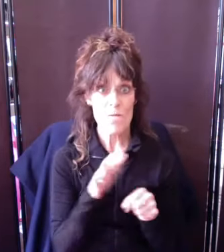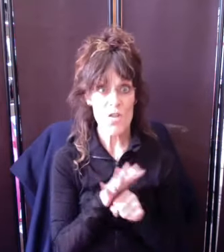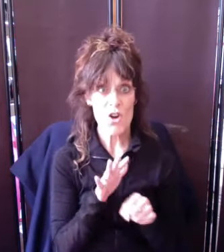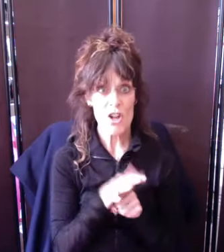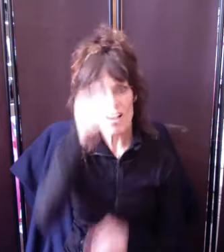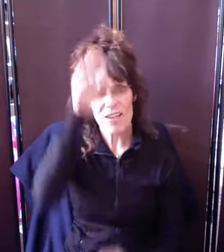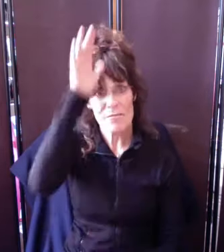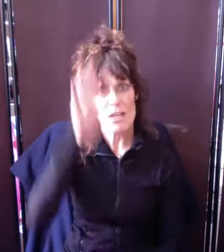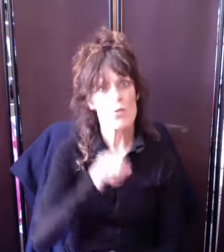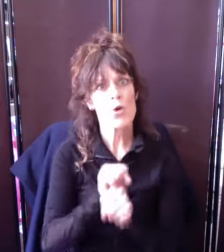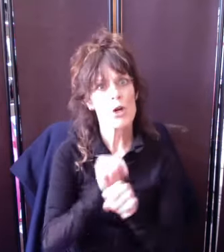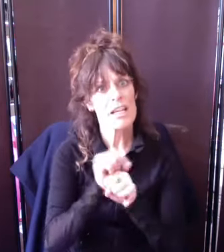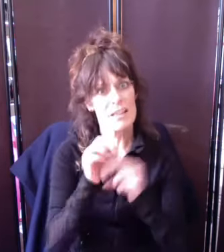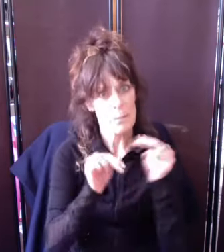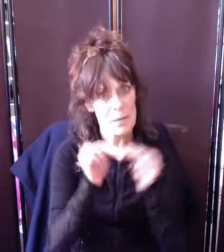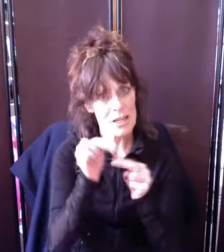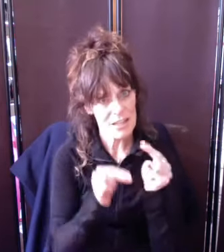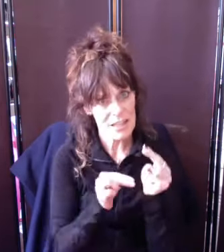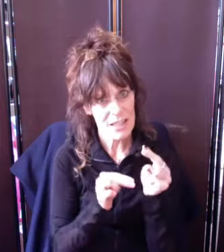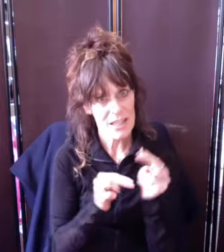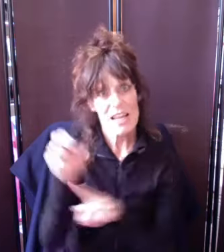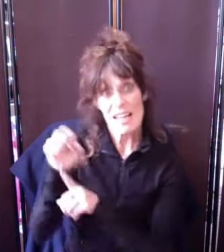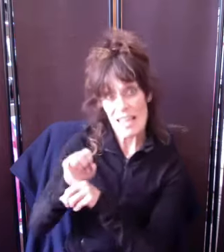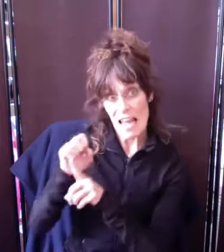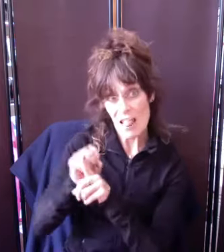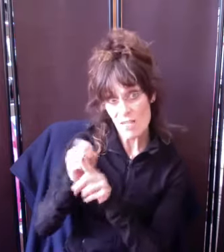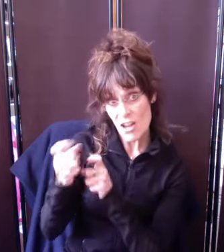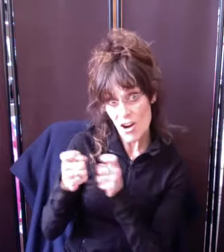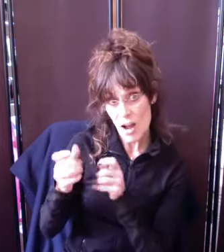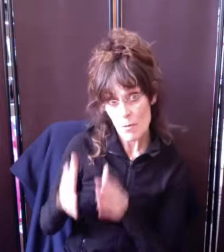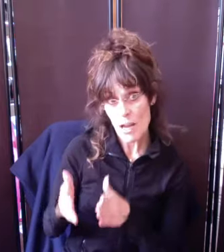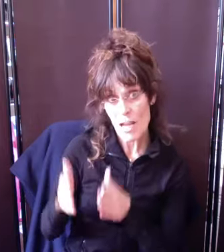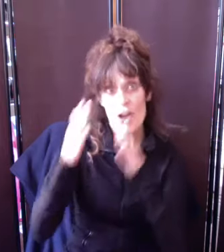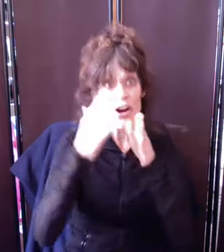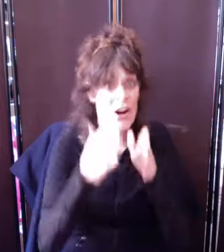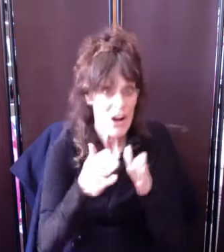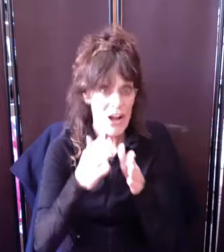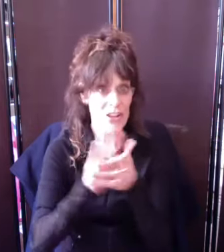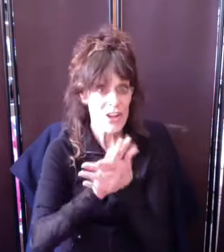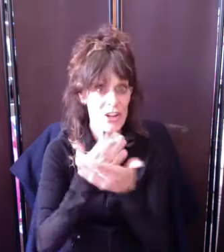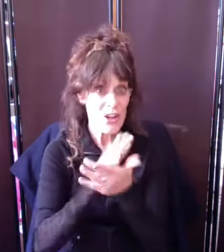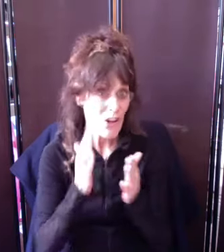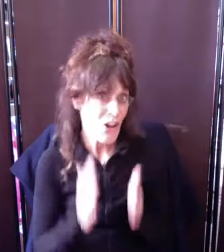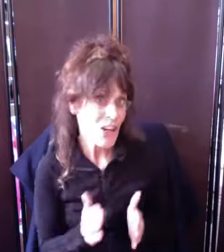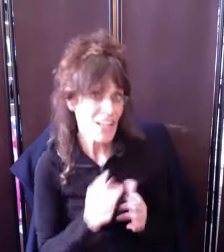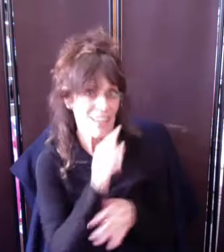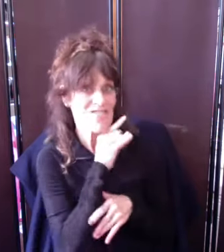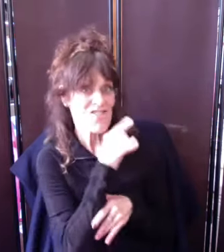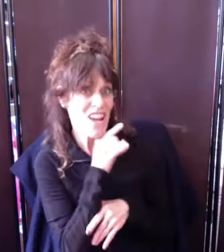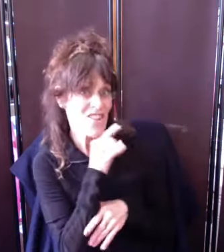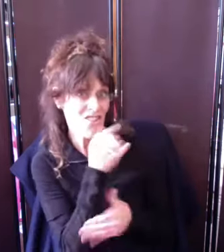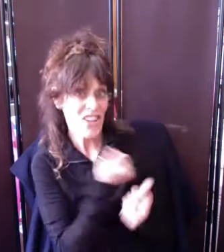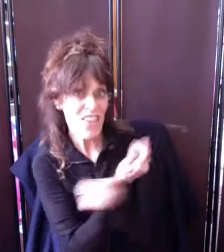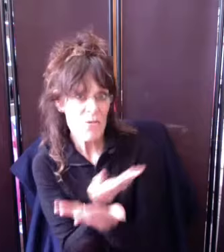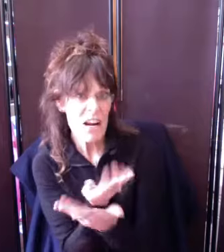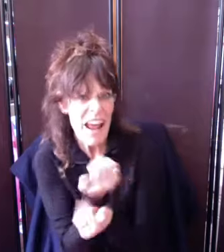building. The elevator operator, the cooks, the janitors, everybody. Every single guy in that